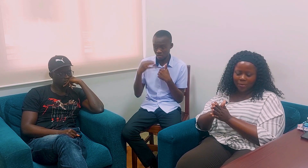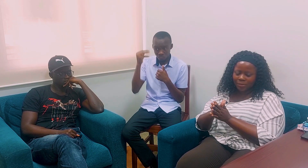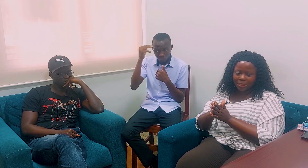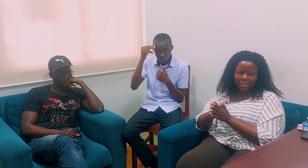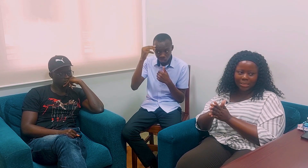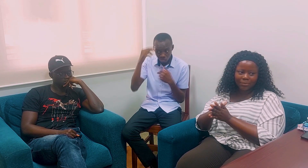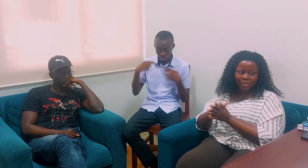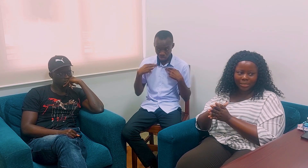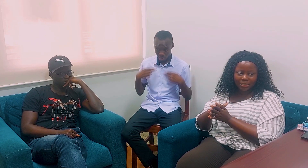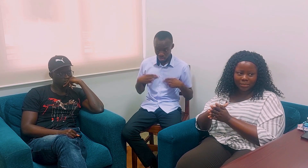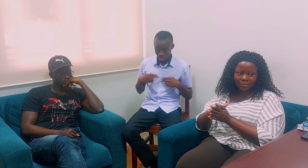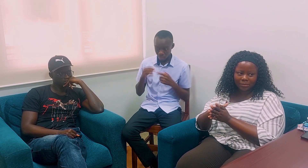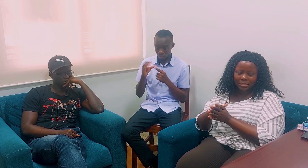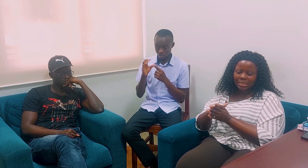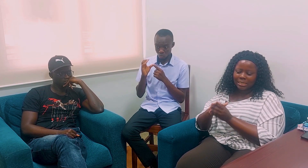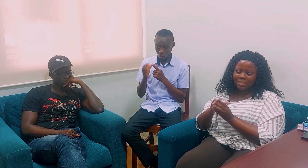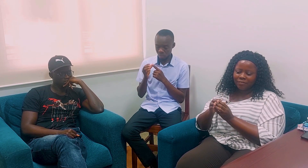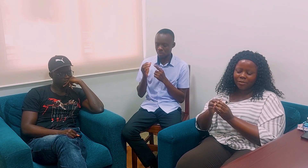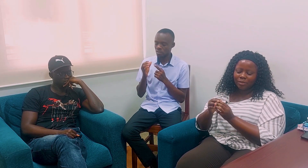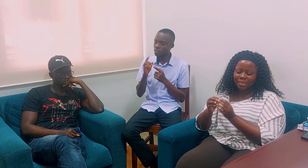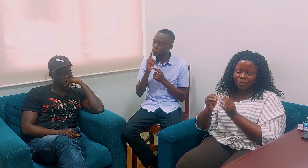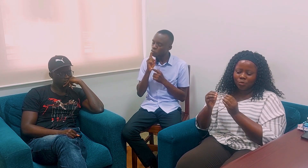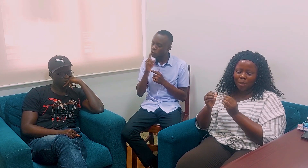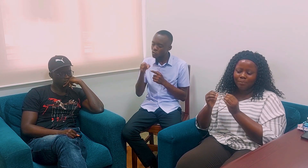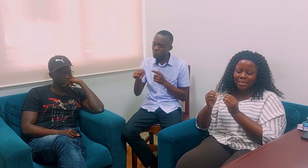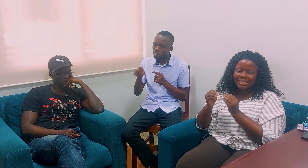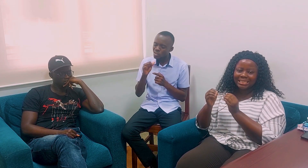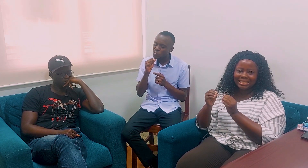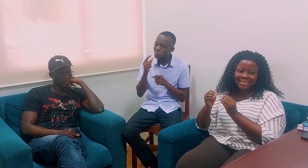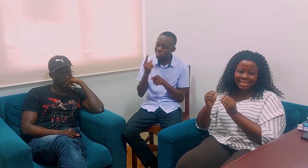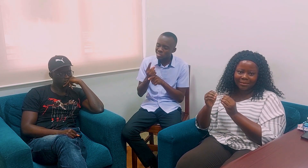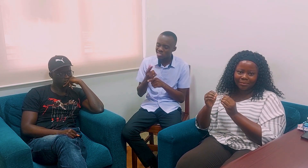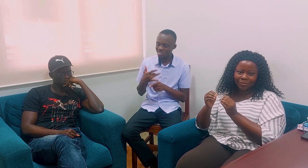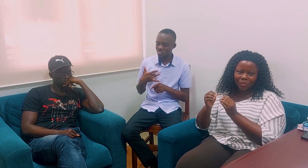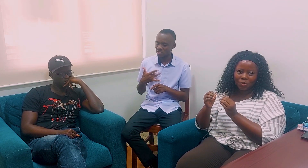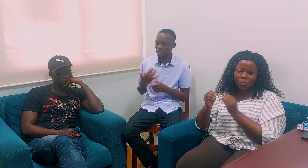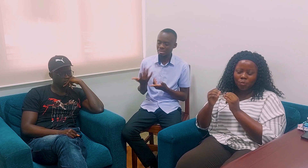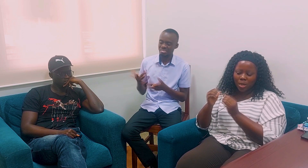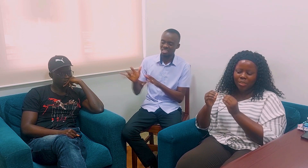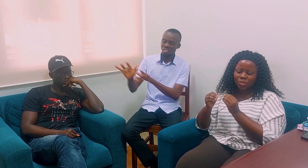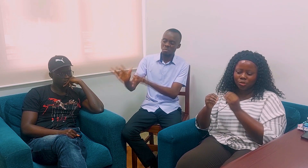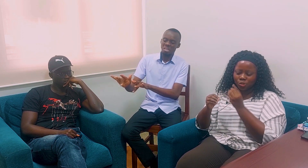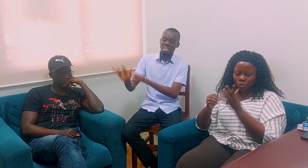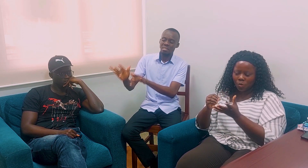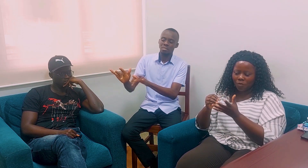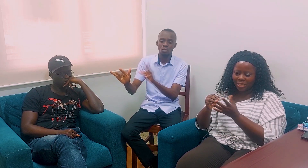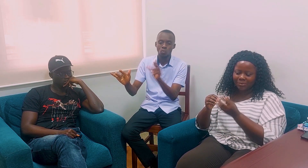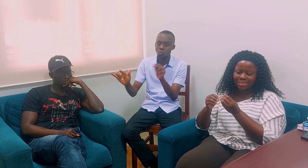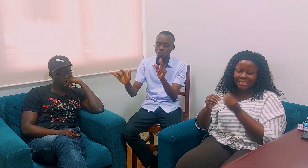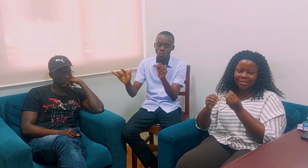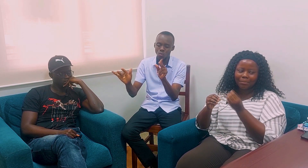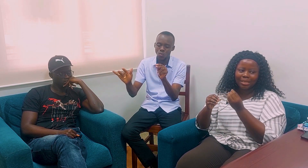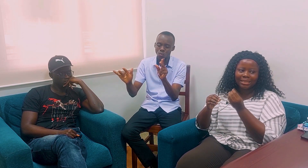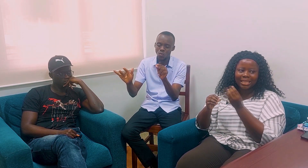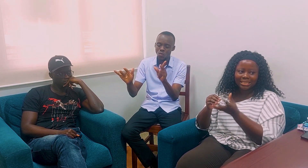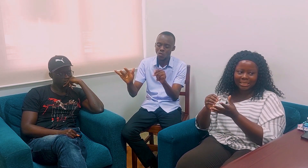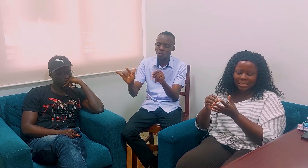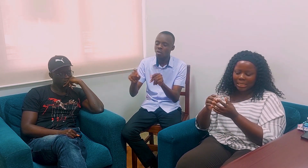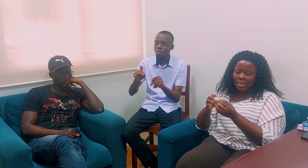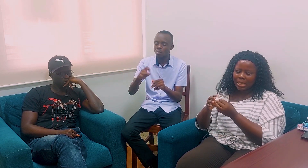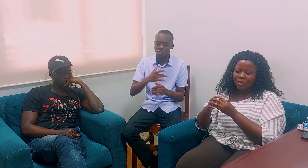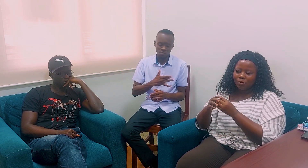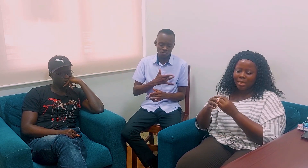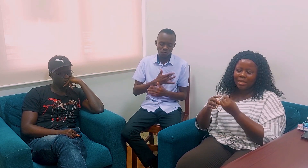don't appreciate sympathy. They feel you are pitying them when you show off as being